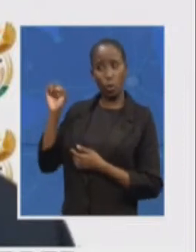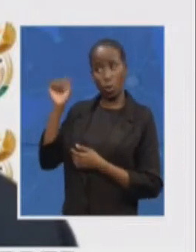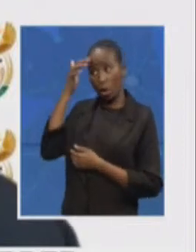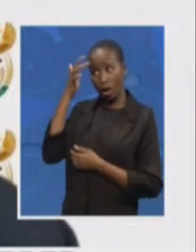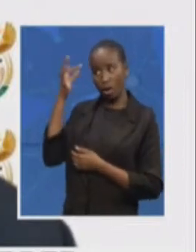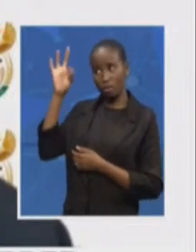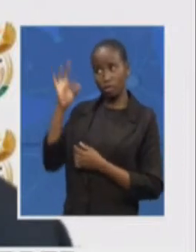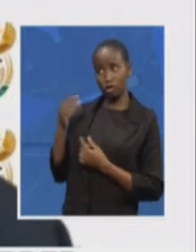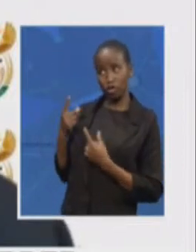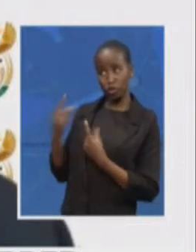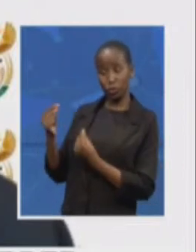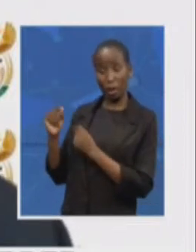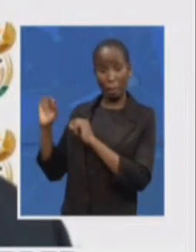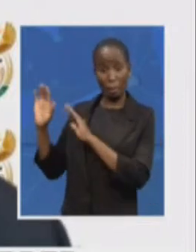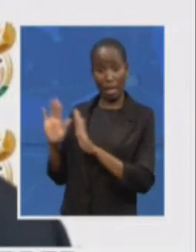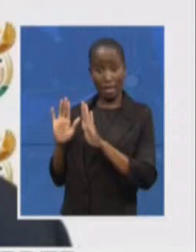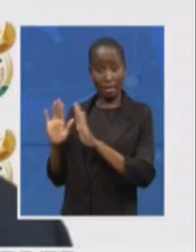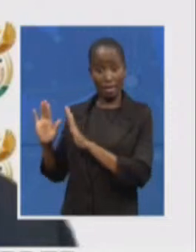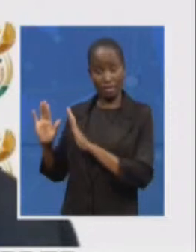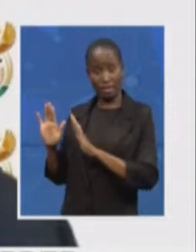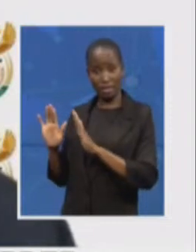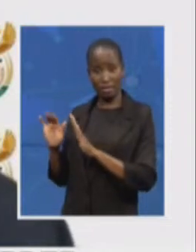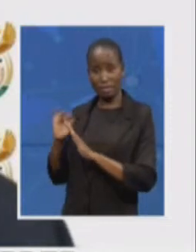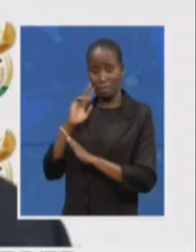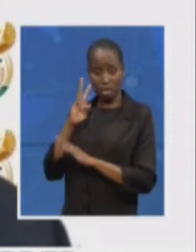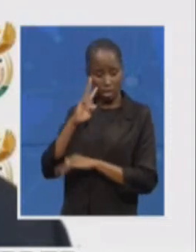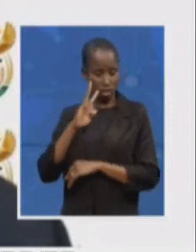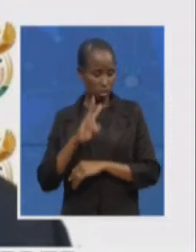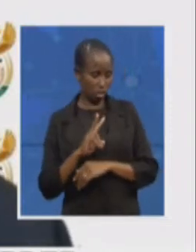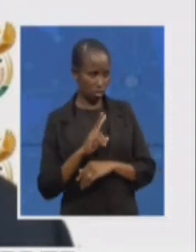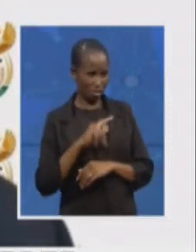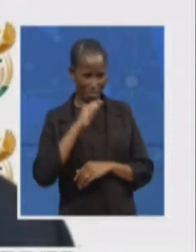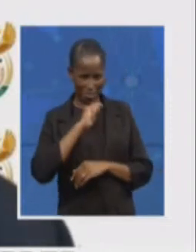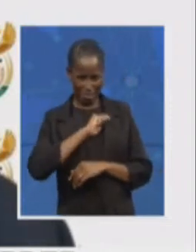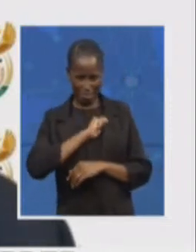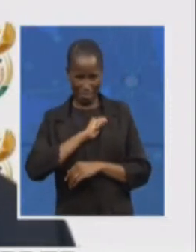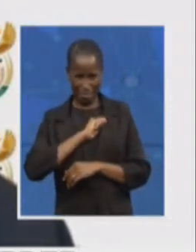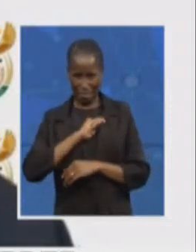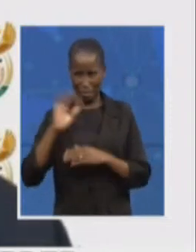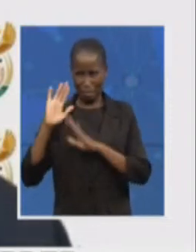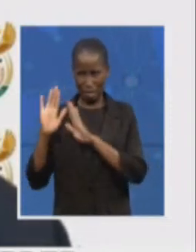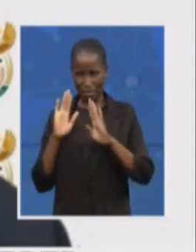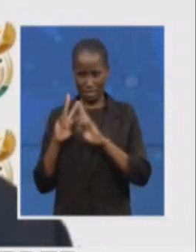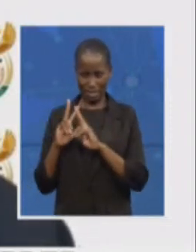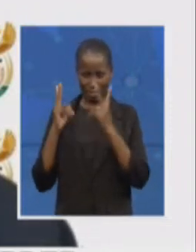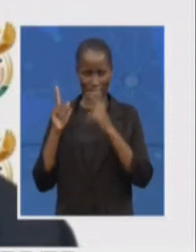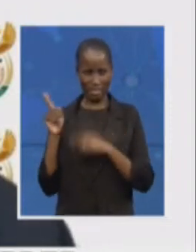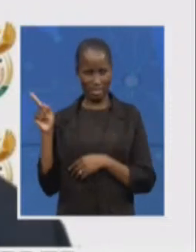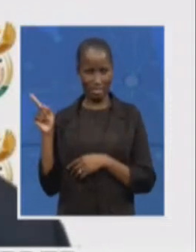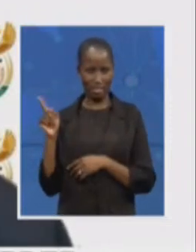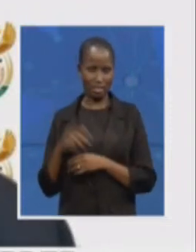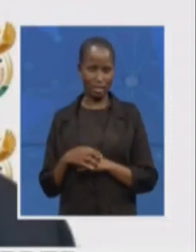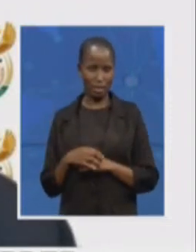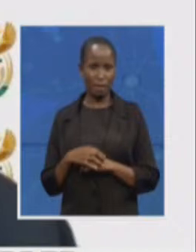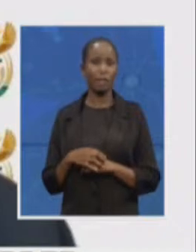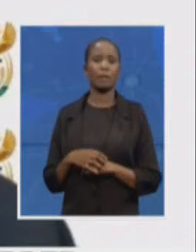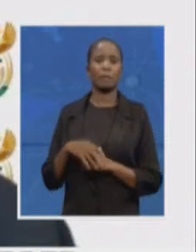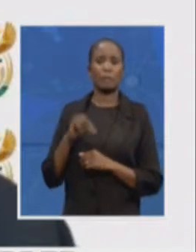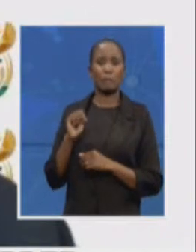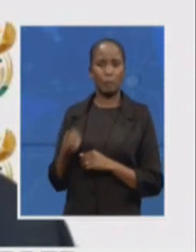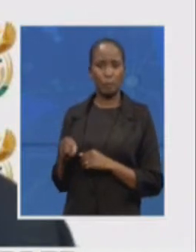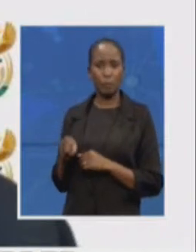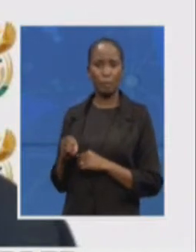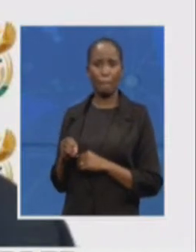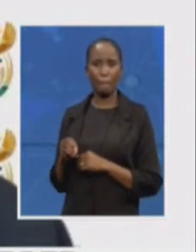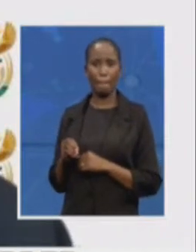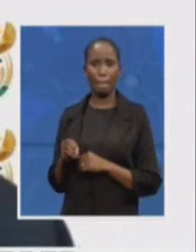our people, to us as South Africans and to our people. And so my message to him when he asked, what is it which they can